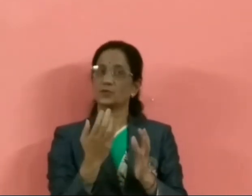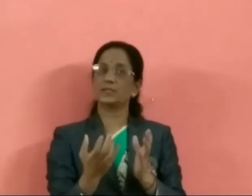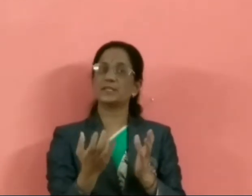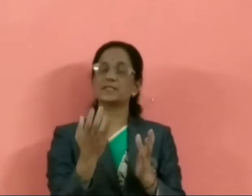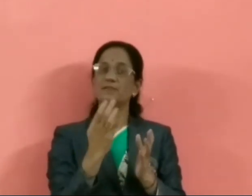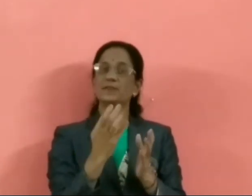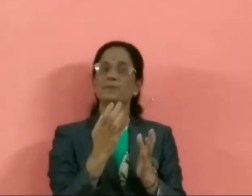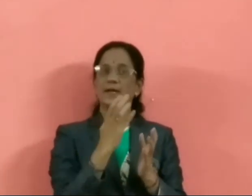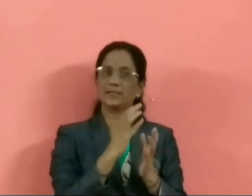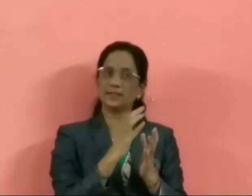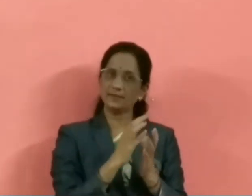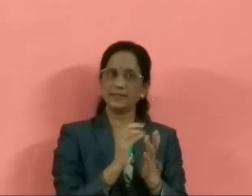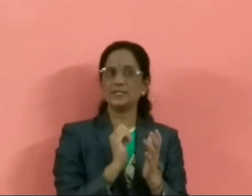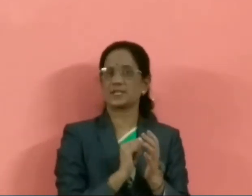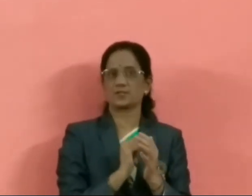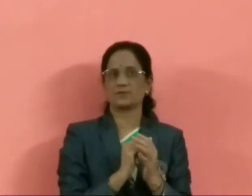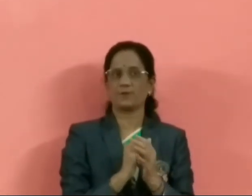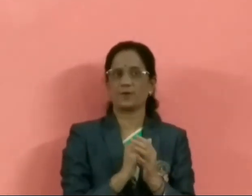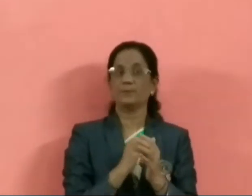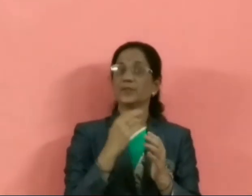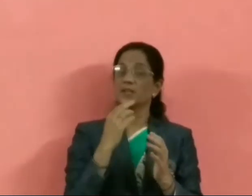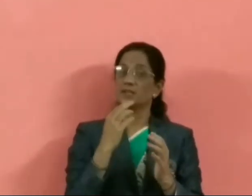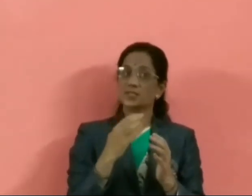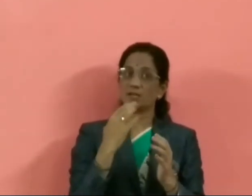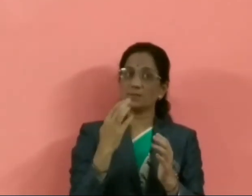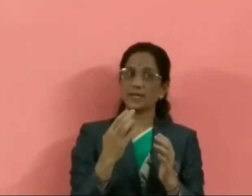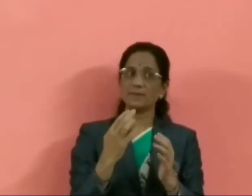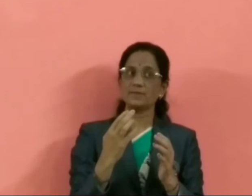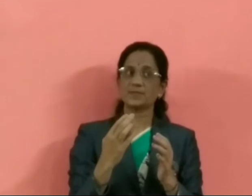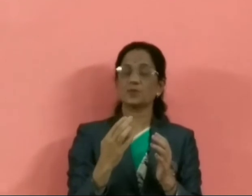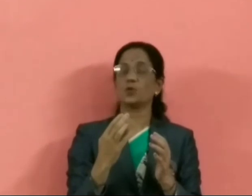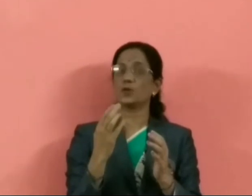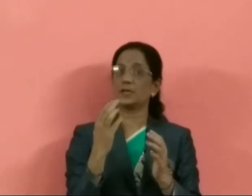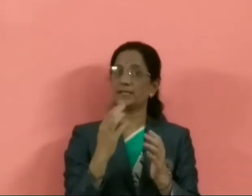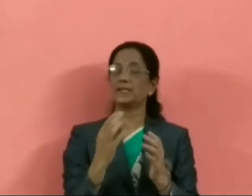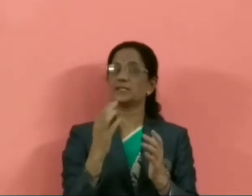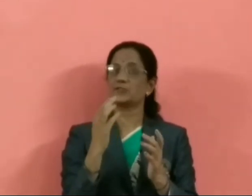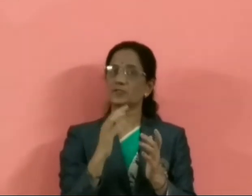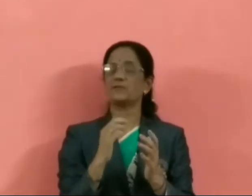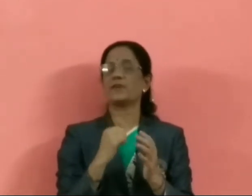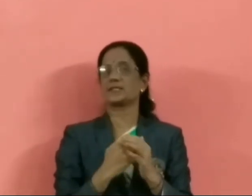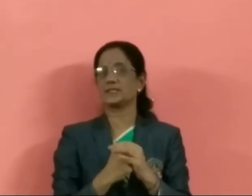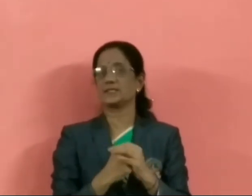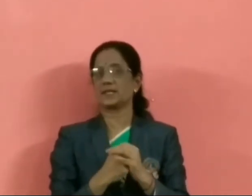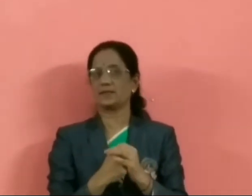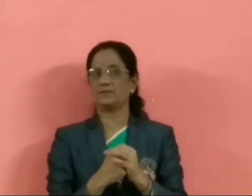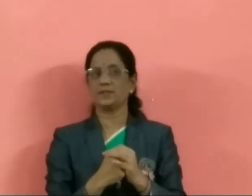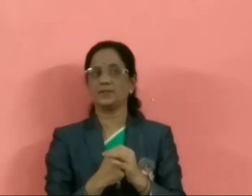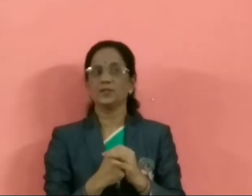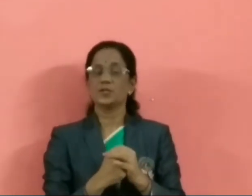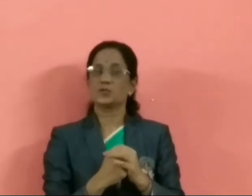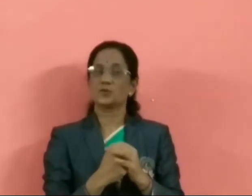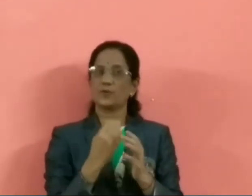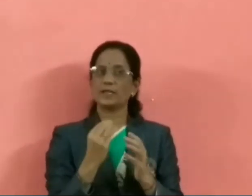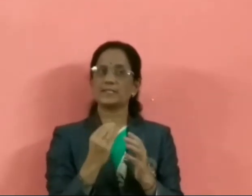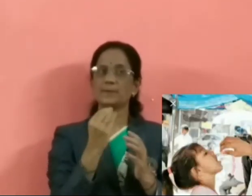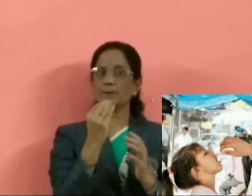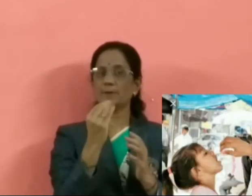is given by the injection form. Sometimes orally also some vaccines are given. So for example,